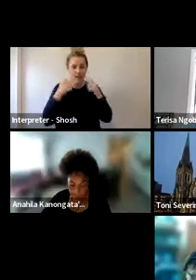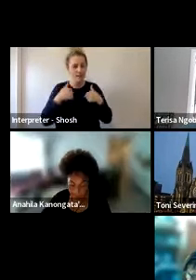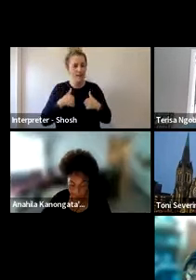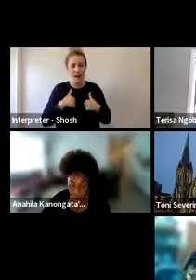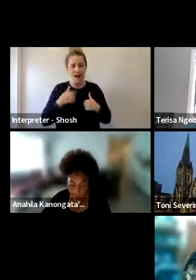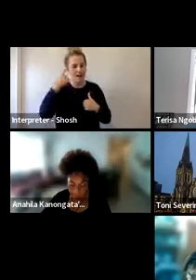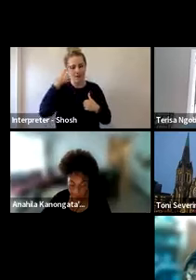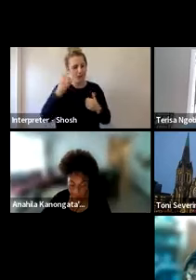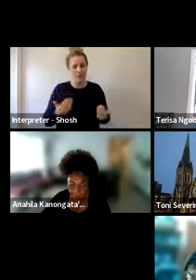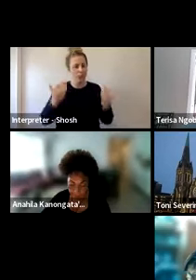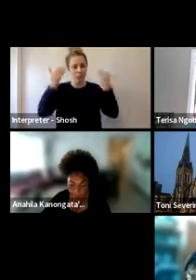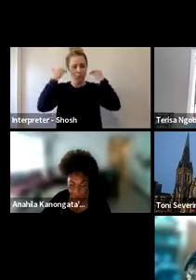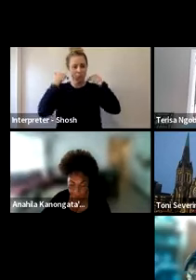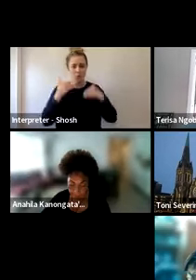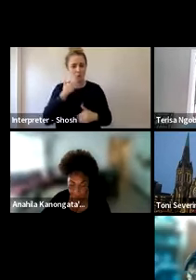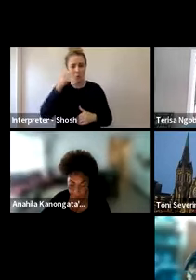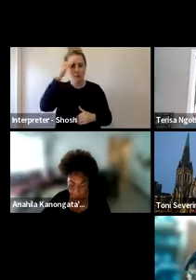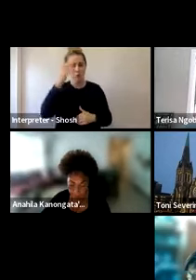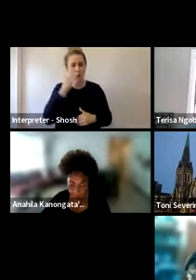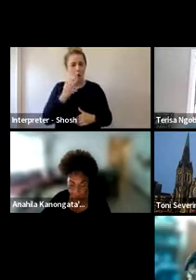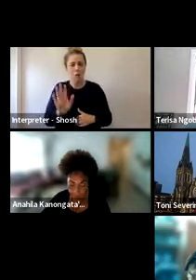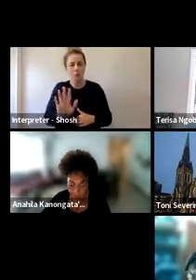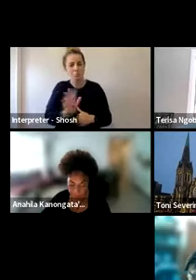be too onerous.